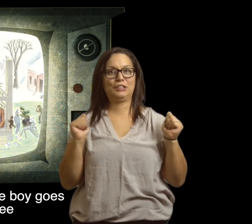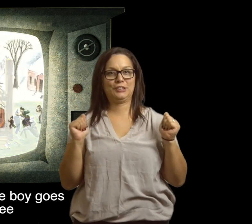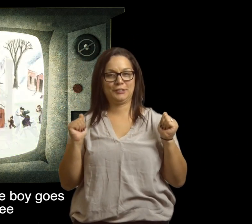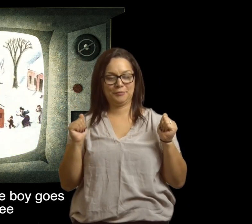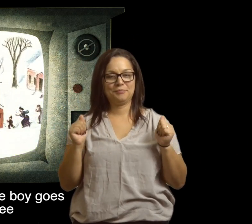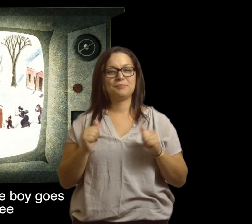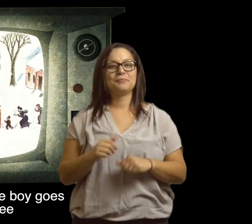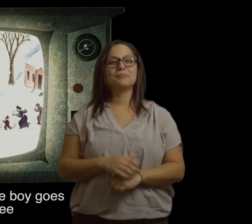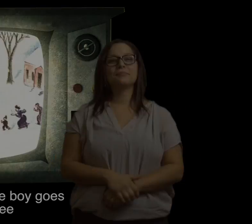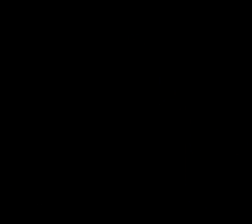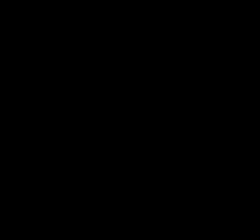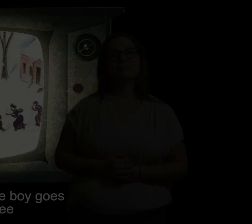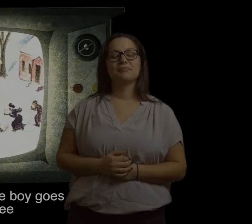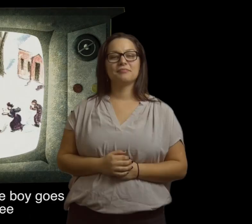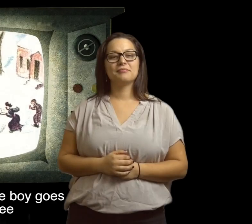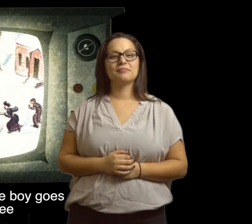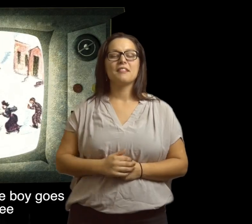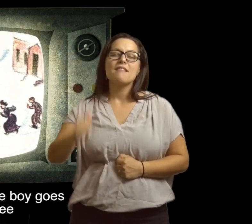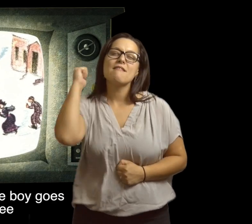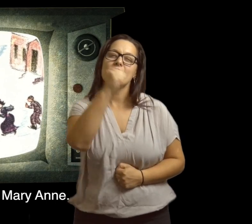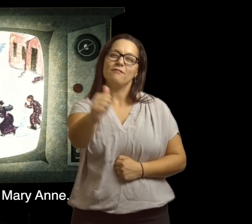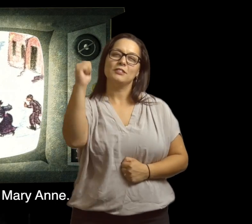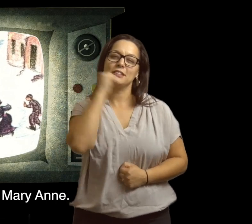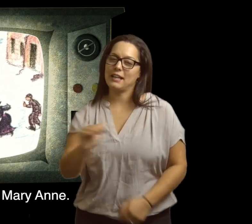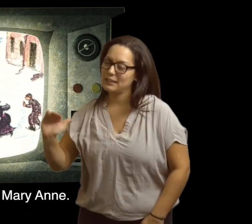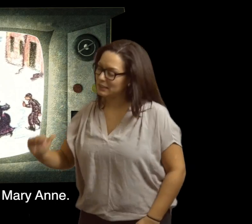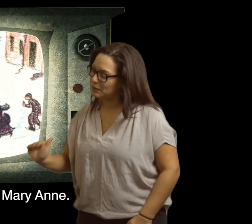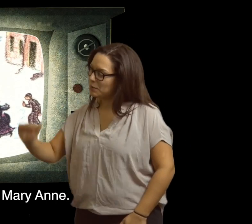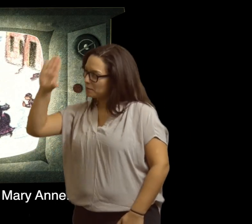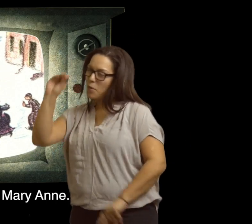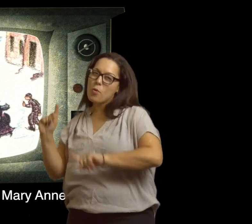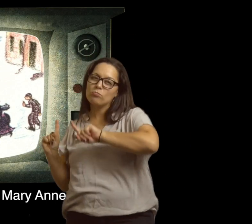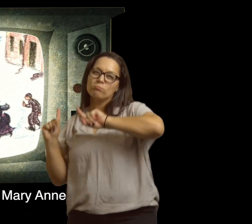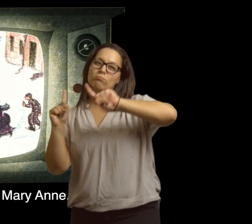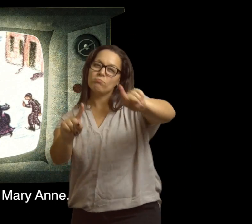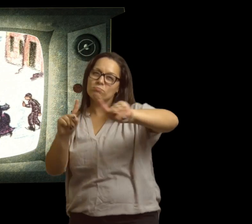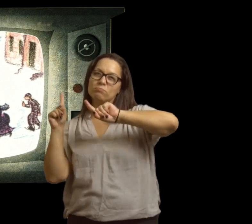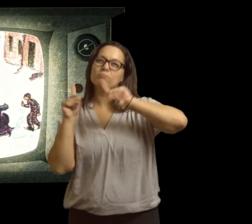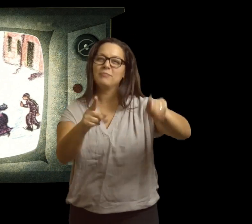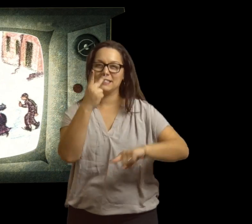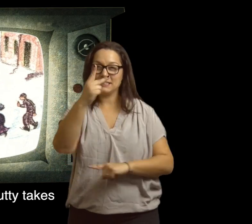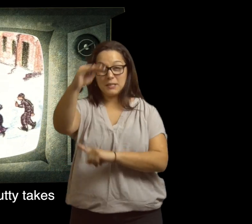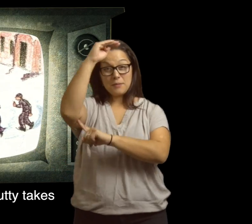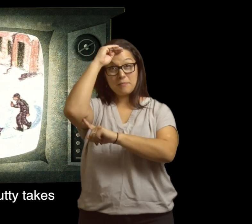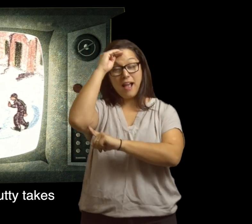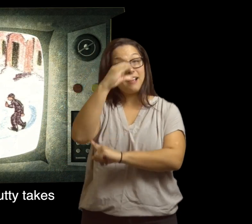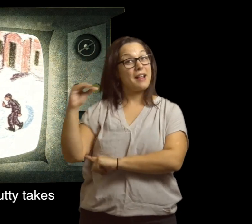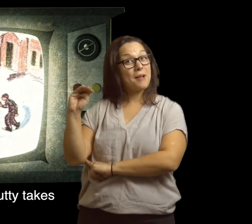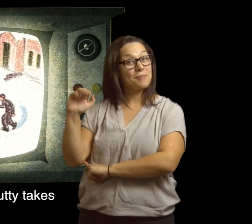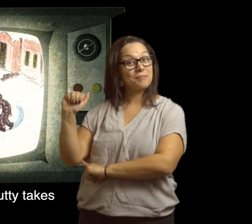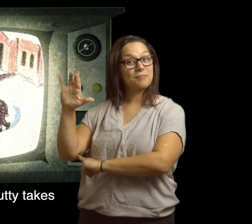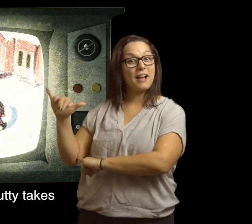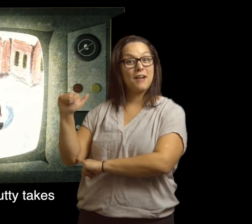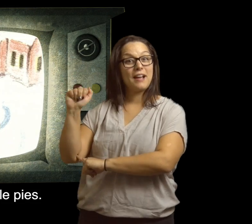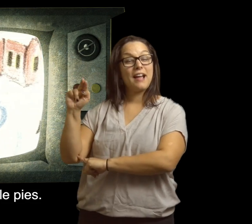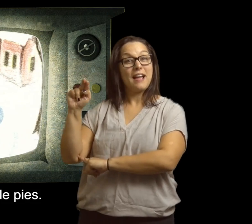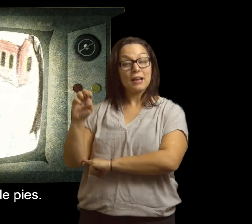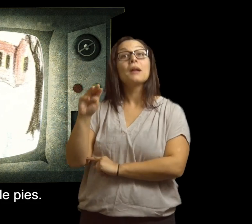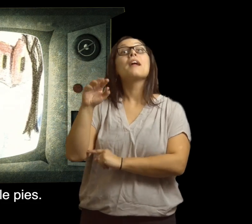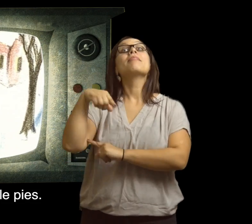Every day, the little boy goes over to see Mike Mulligan and Mary Ann. And Mrs. McGillicuddy takes him nice